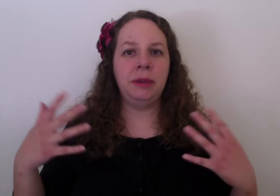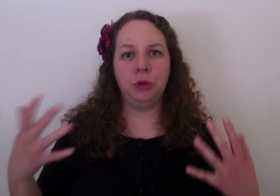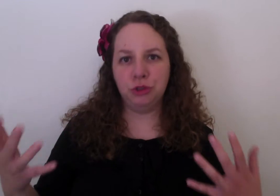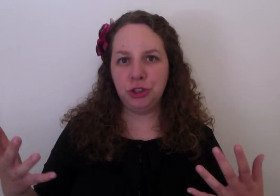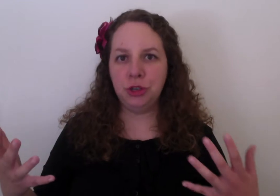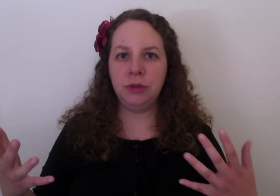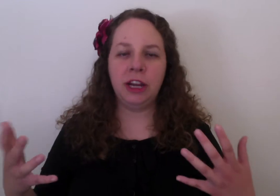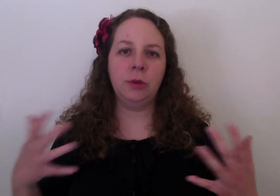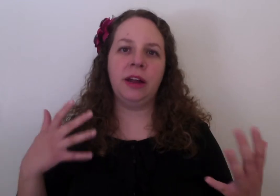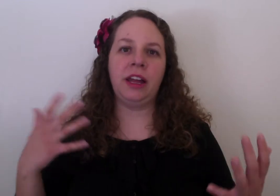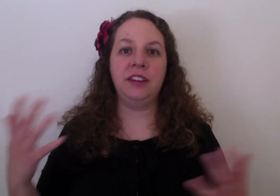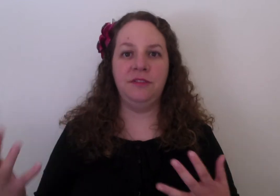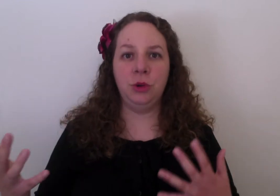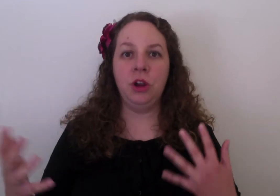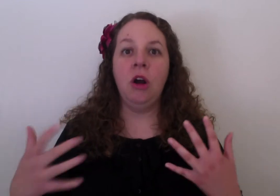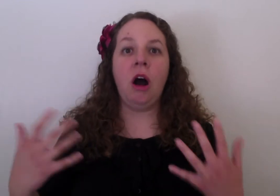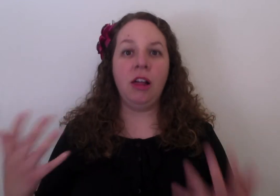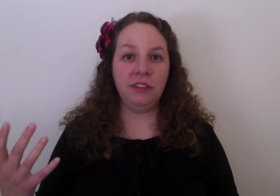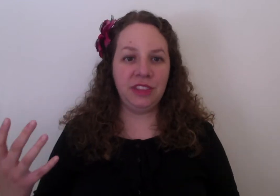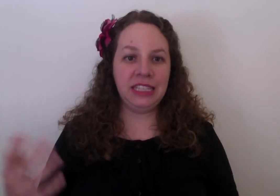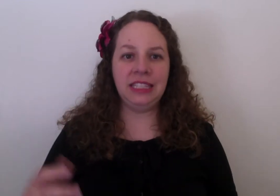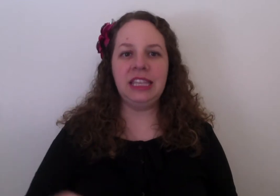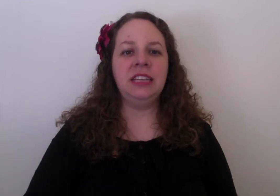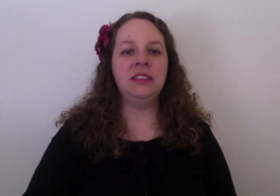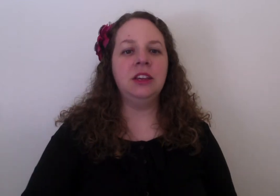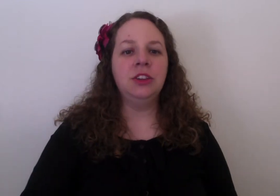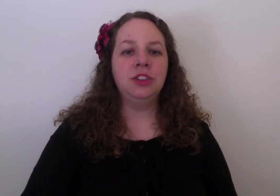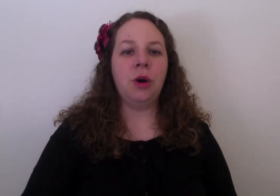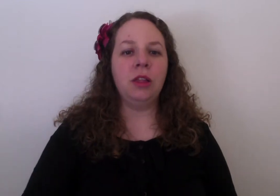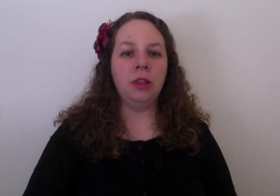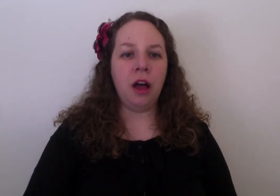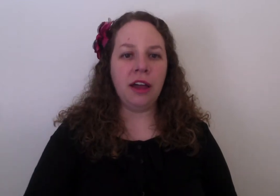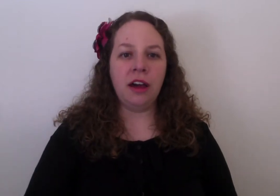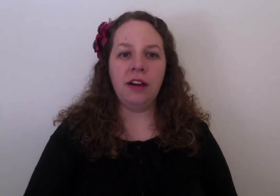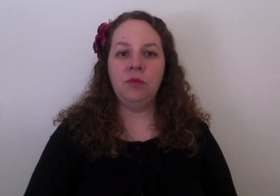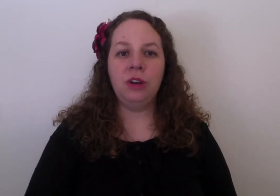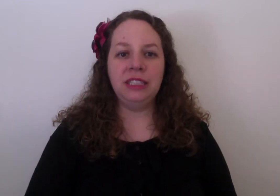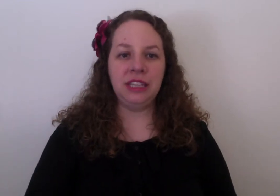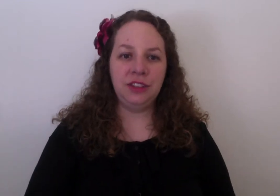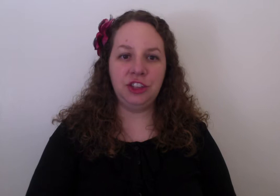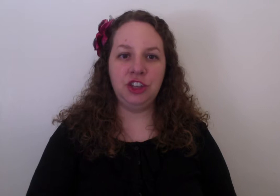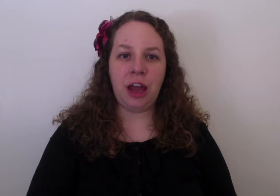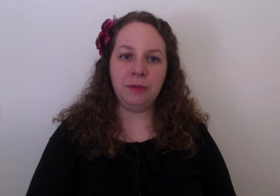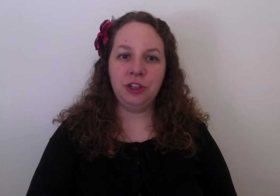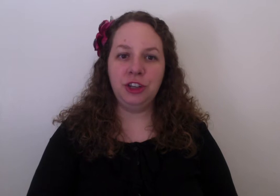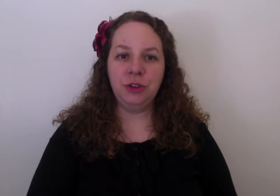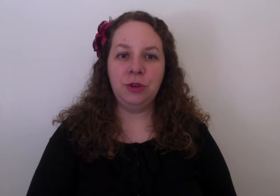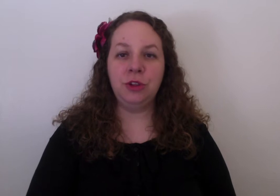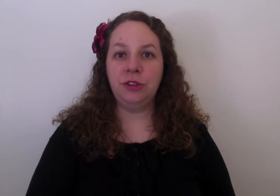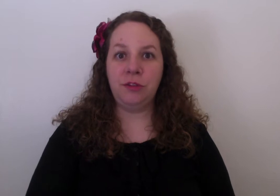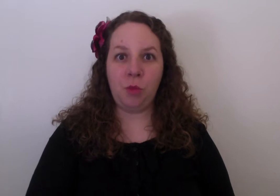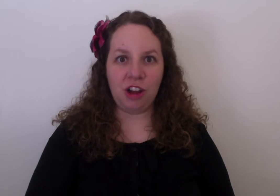people do there, what kind of food, all of these things. So a lot of what is in this chapter you can learn from watching